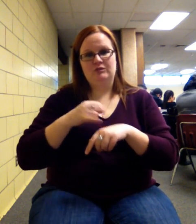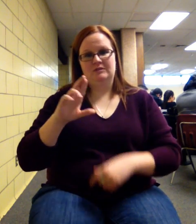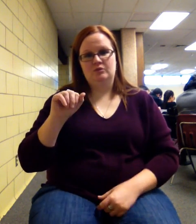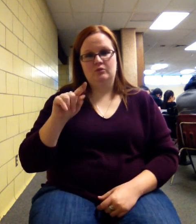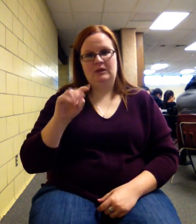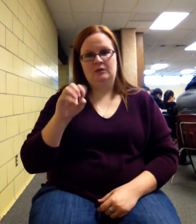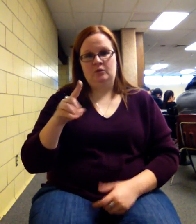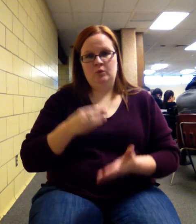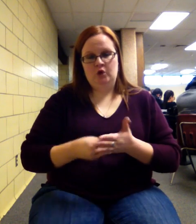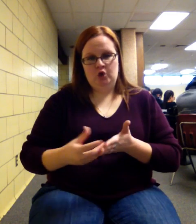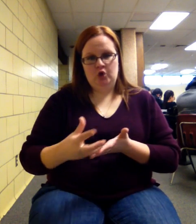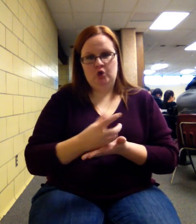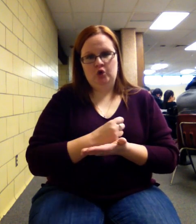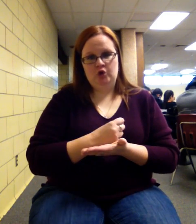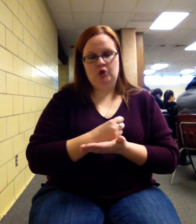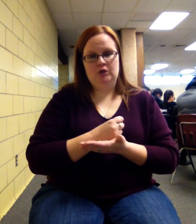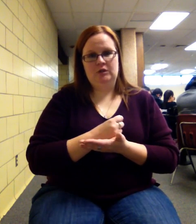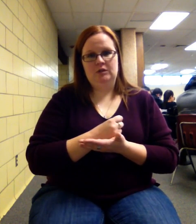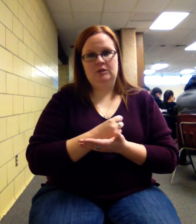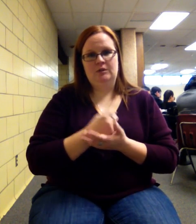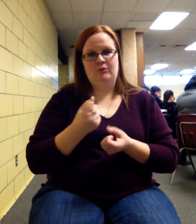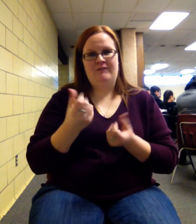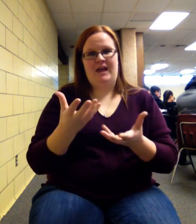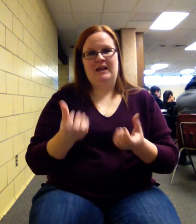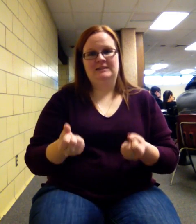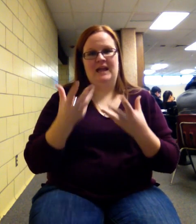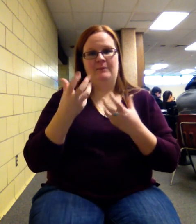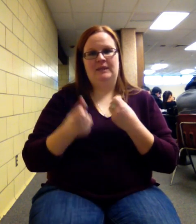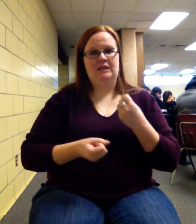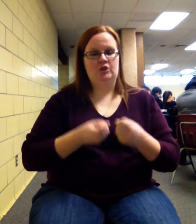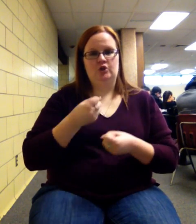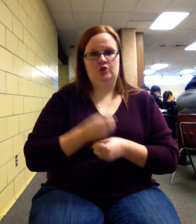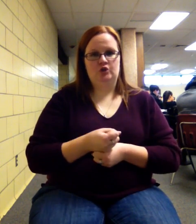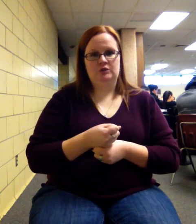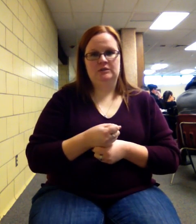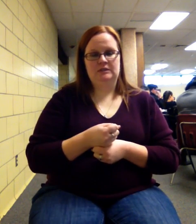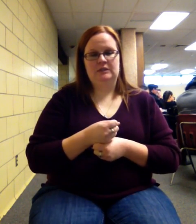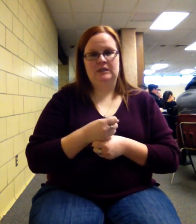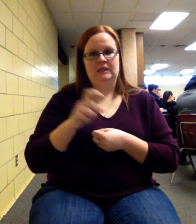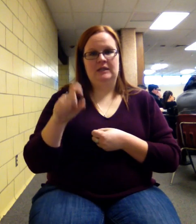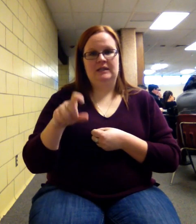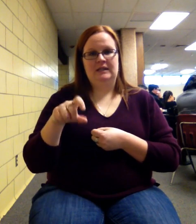earn gives you the number of years it would take for your money to double.